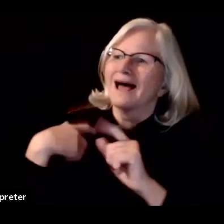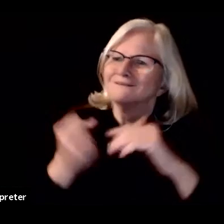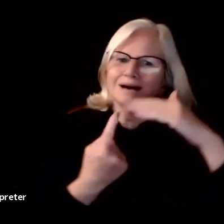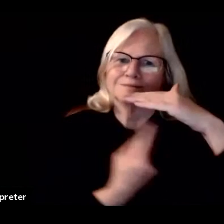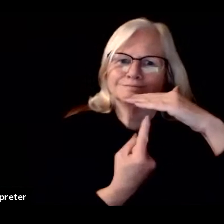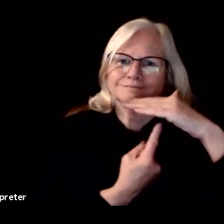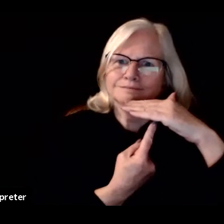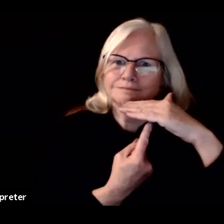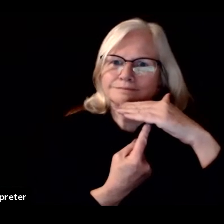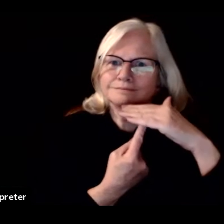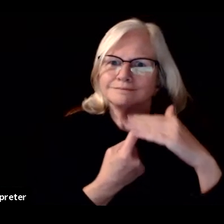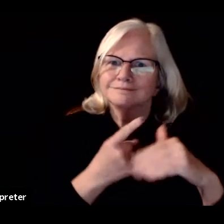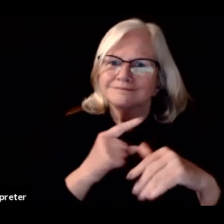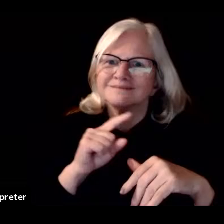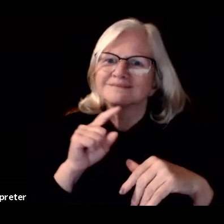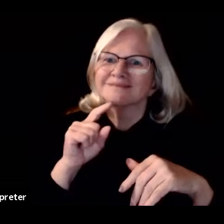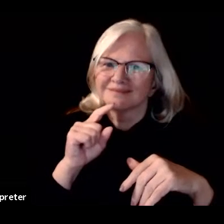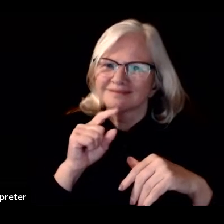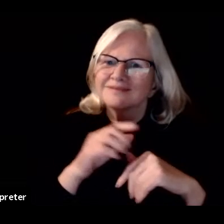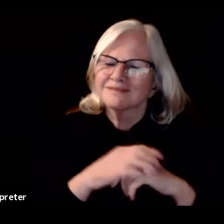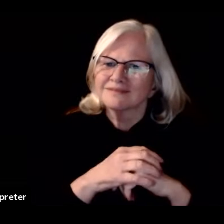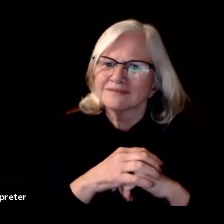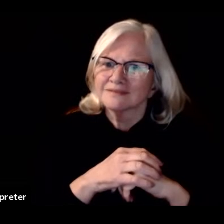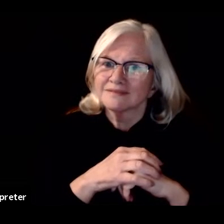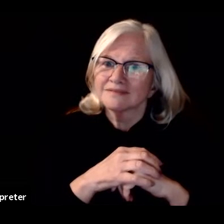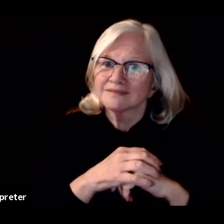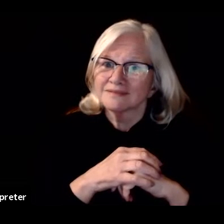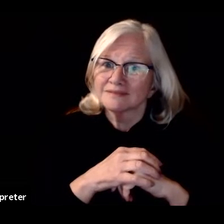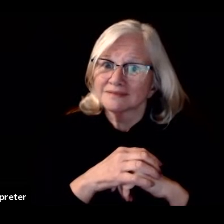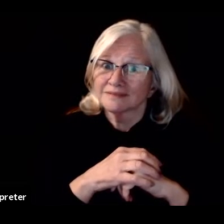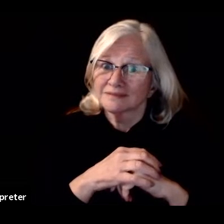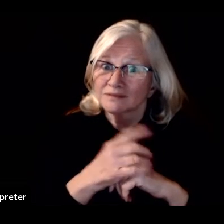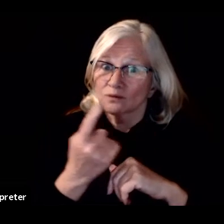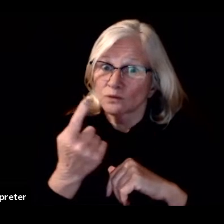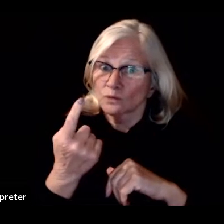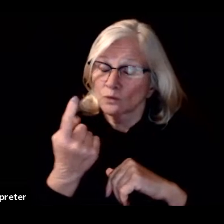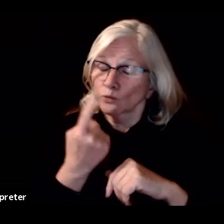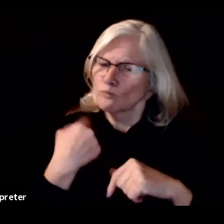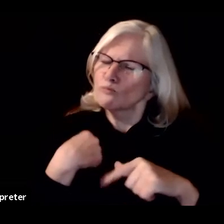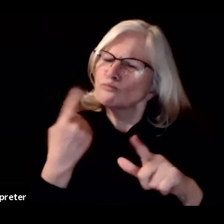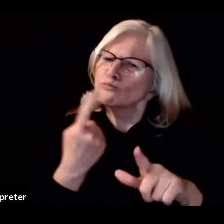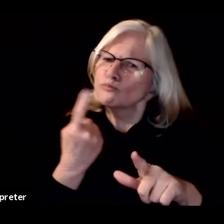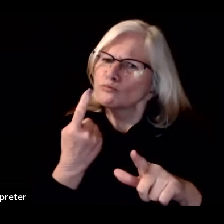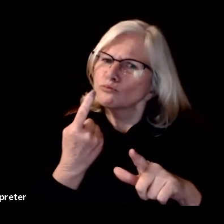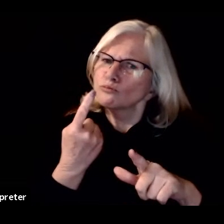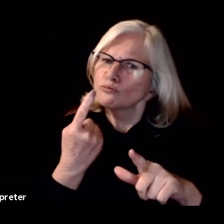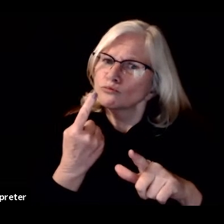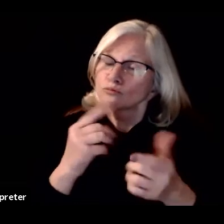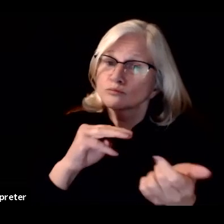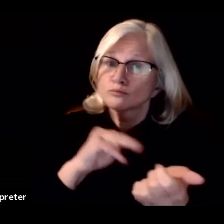and doctors in the same way that they have been able to coordinate beds and transfers?